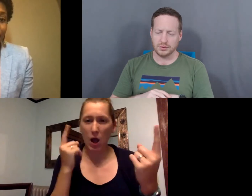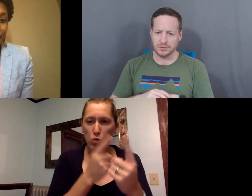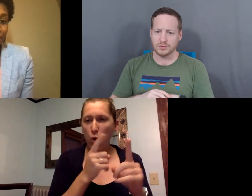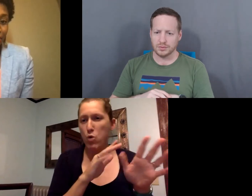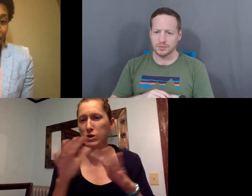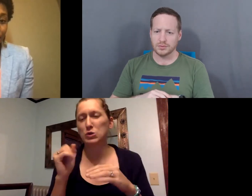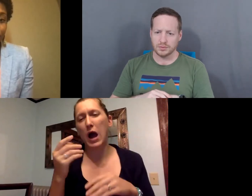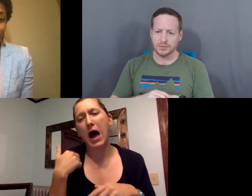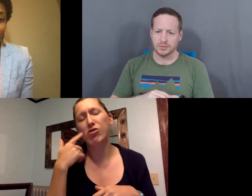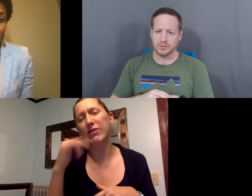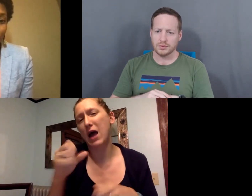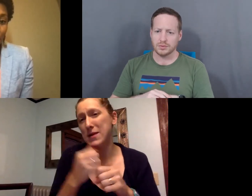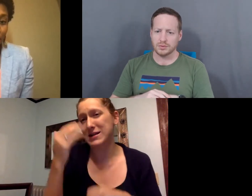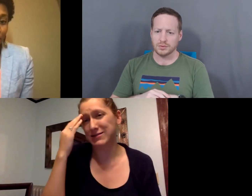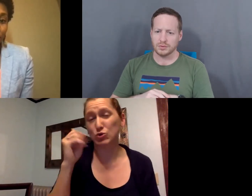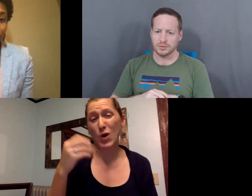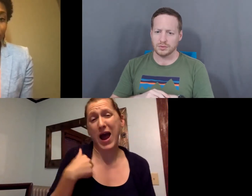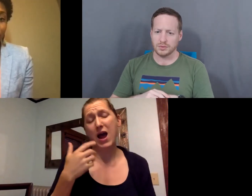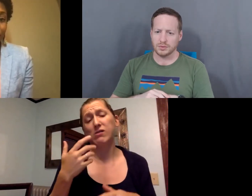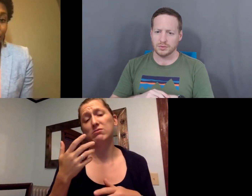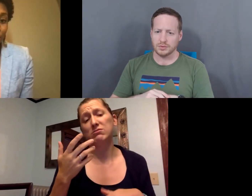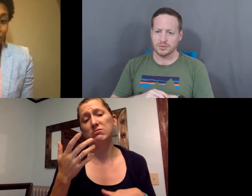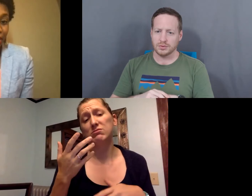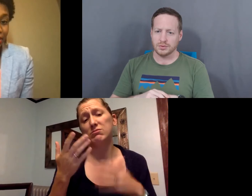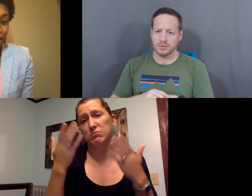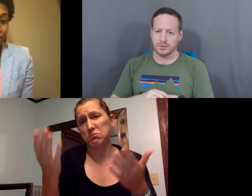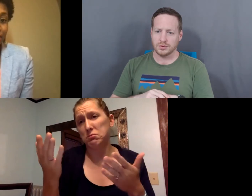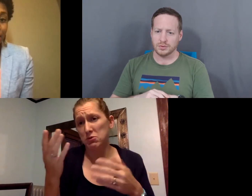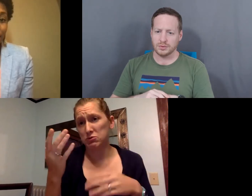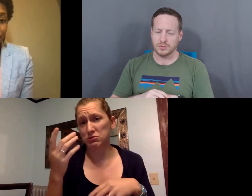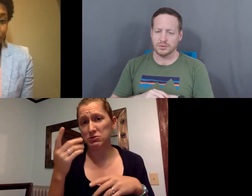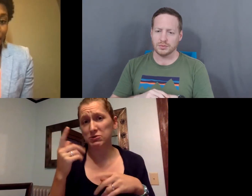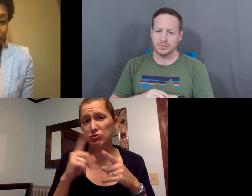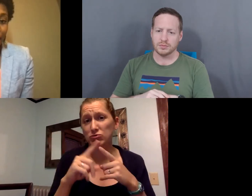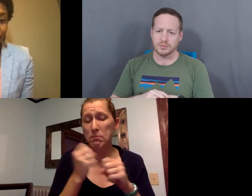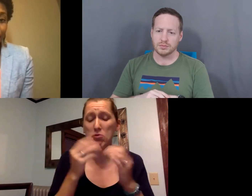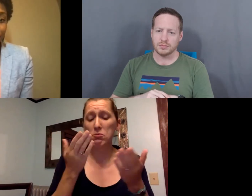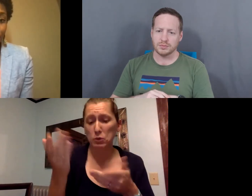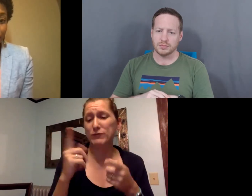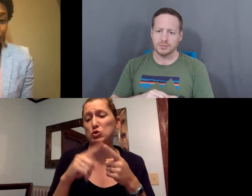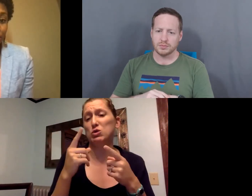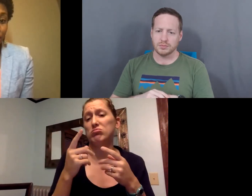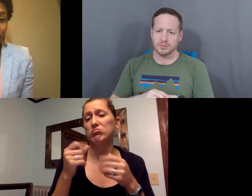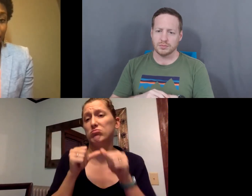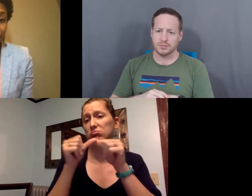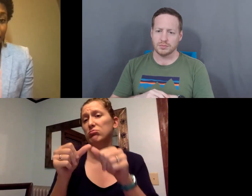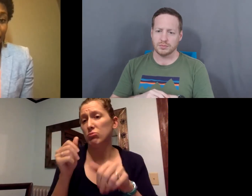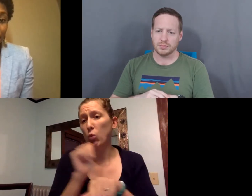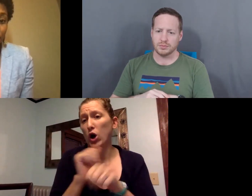him there to work on our goals. So I think it would make sense to go ahead and hire him. So I want to go ahead and make a